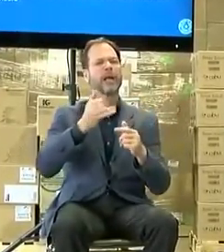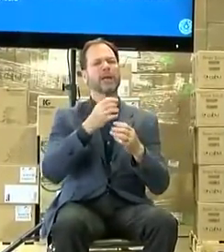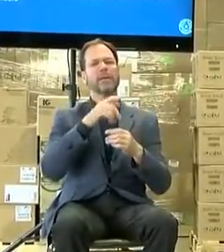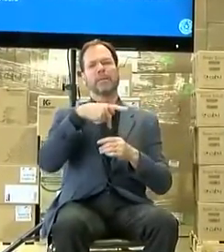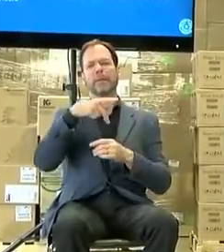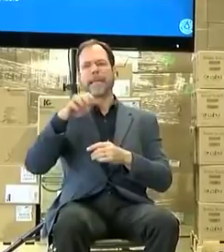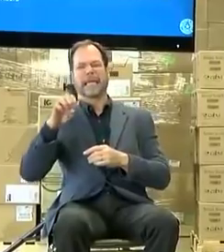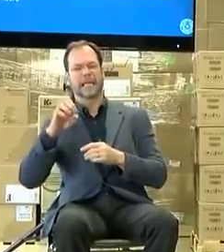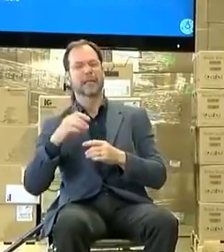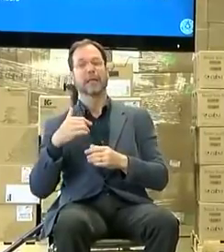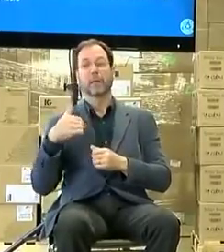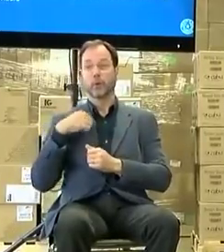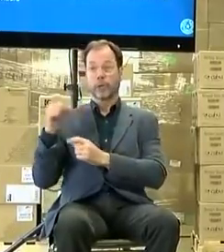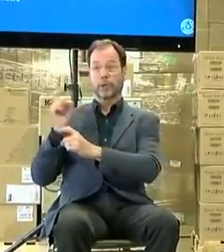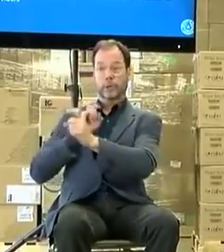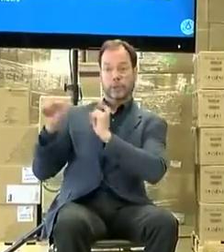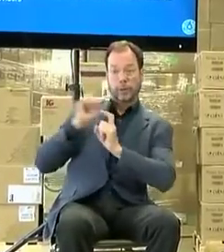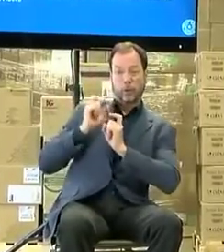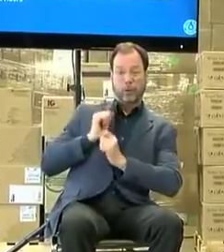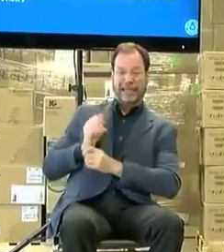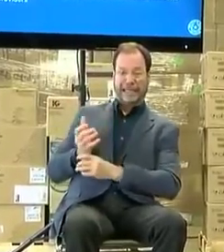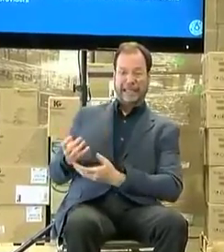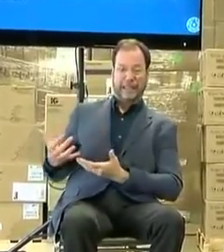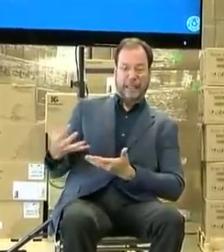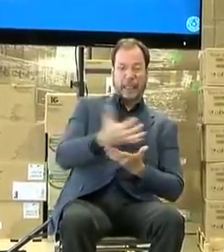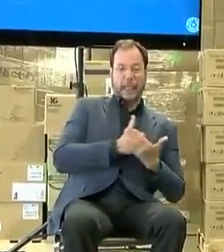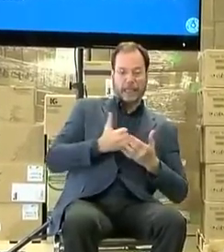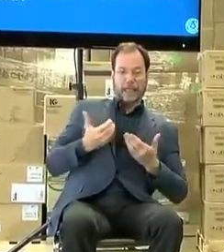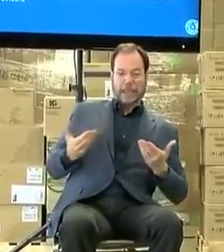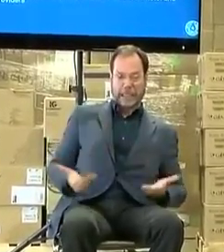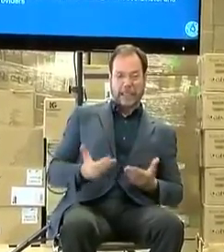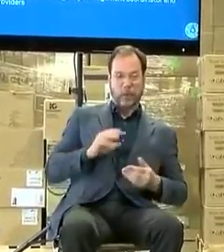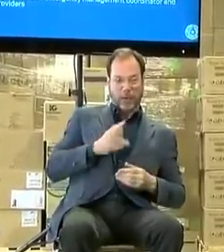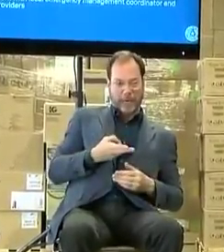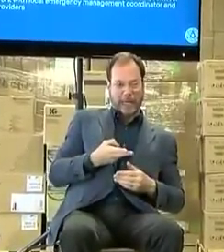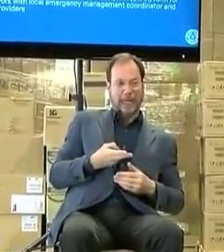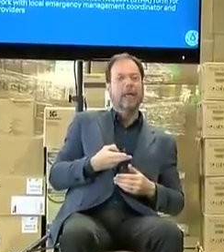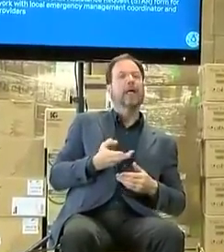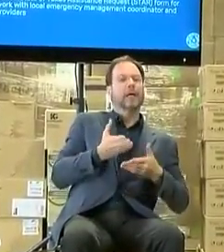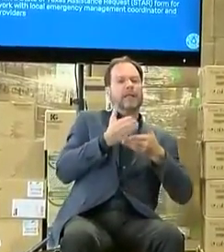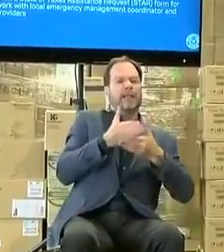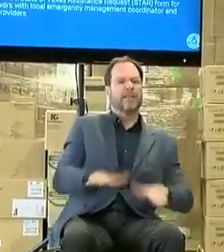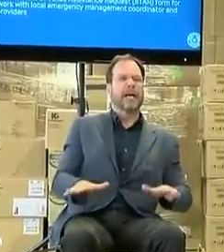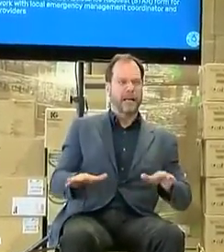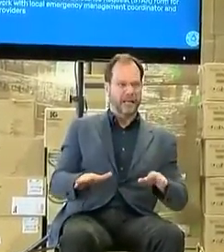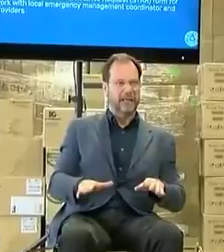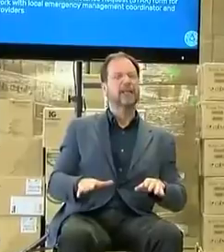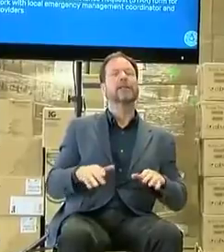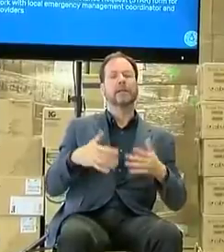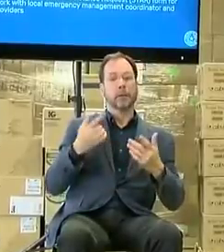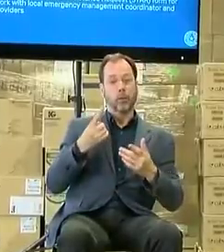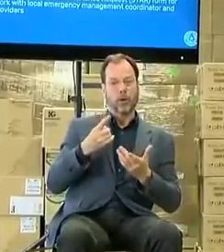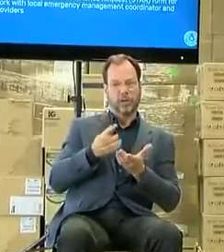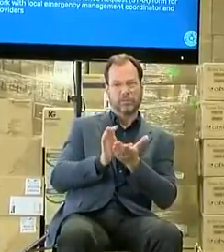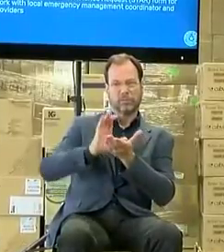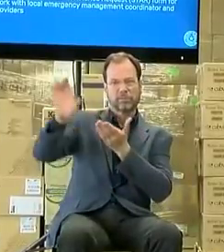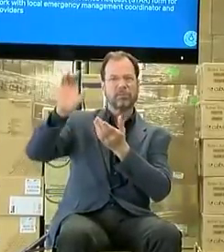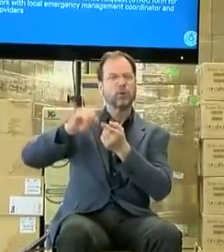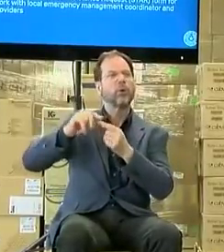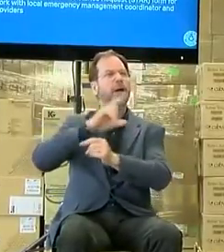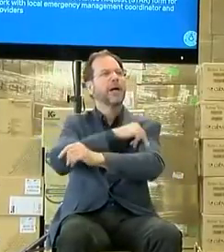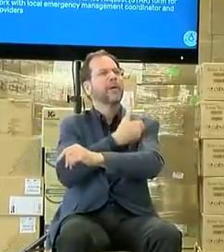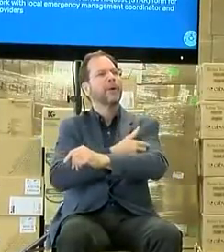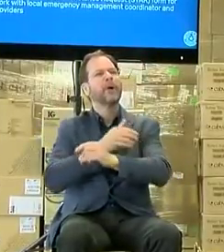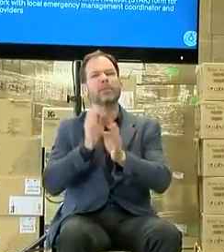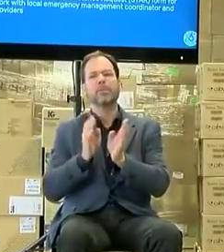as the donations or the purchases come into our central warehouse, they're being split out in two formats. One is to go to the hospital preparedness